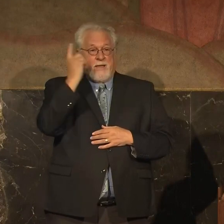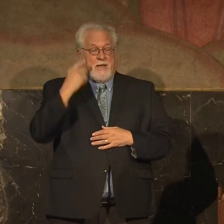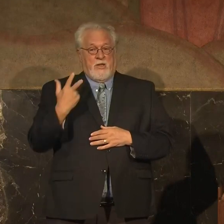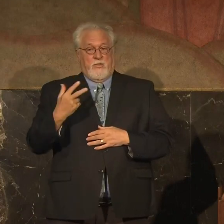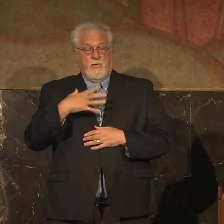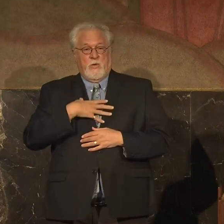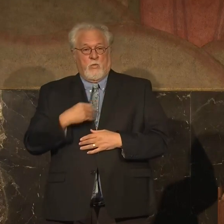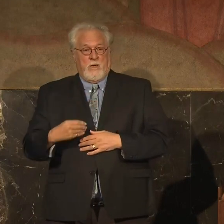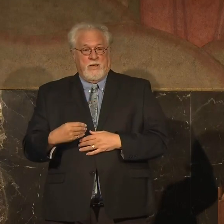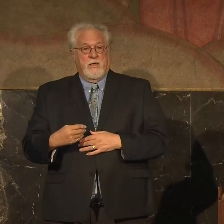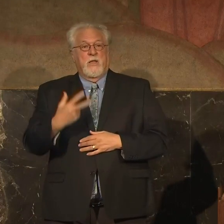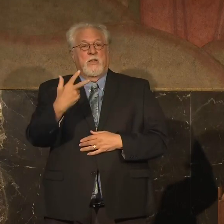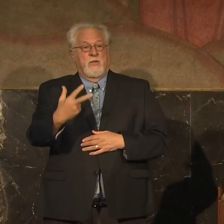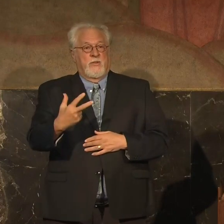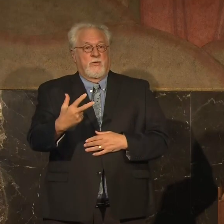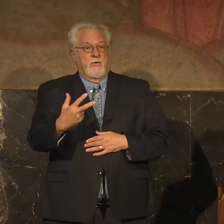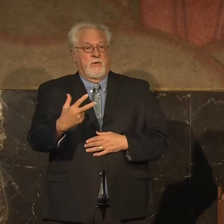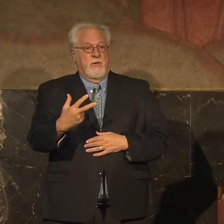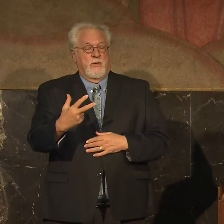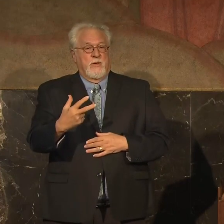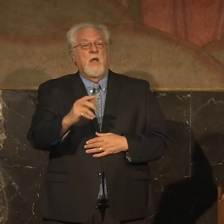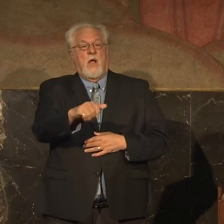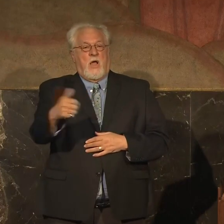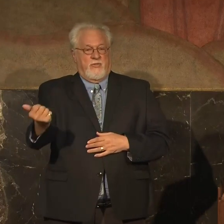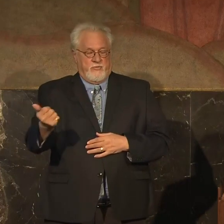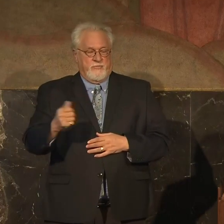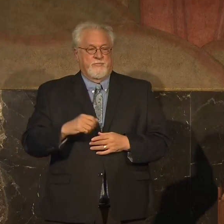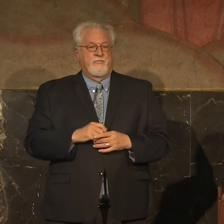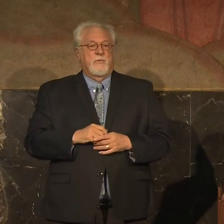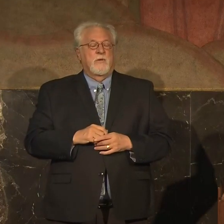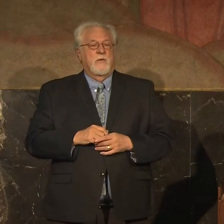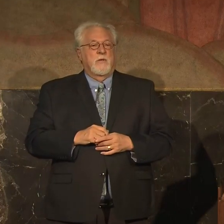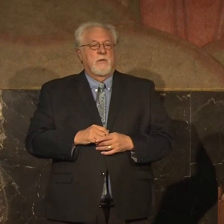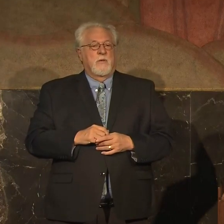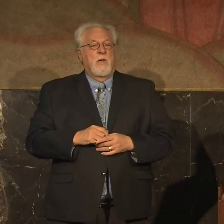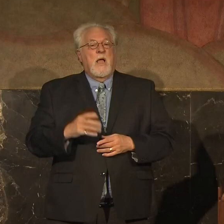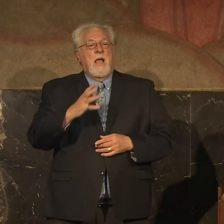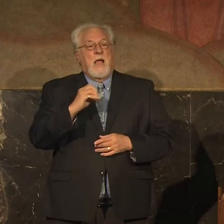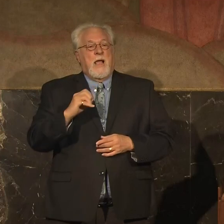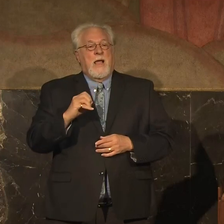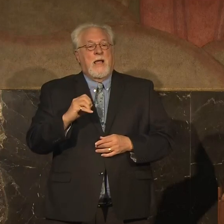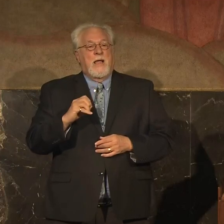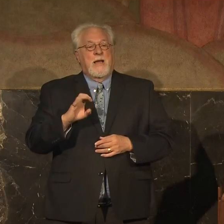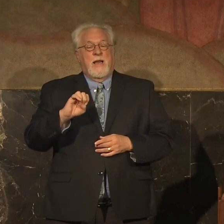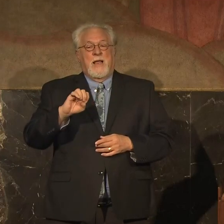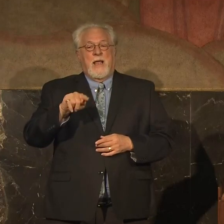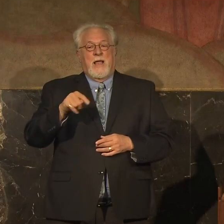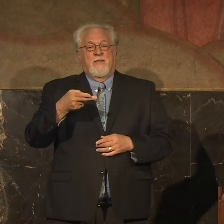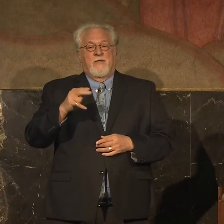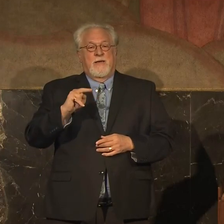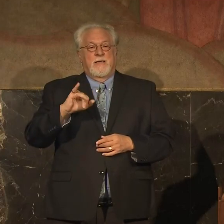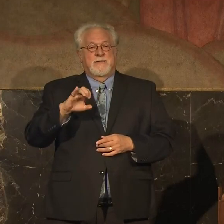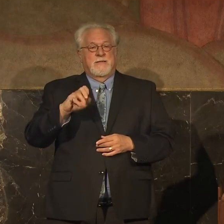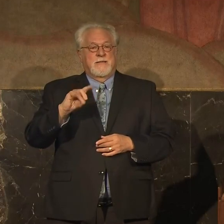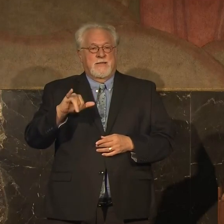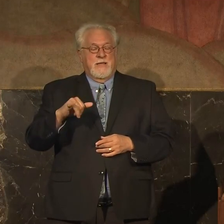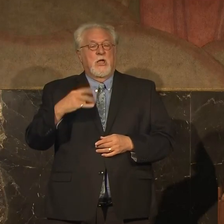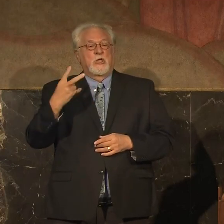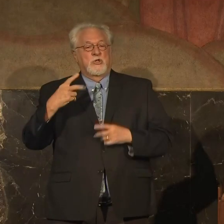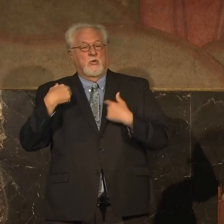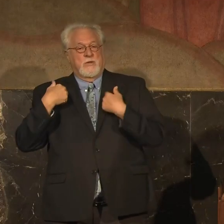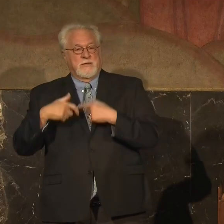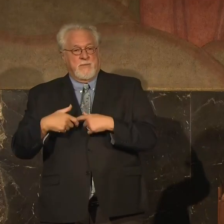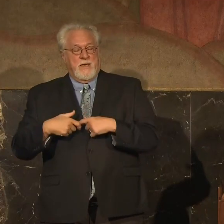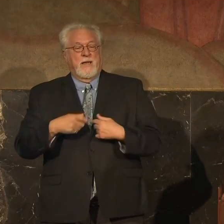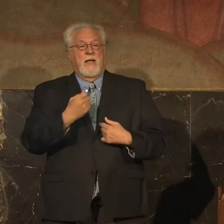3 are white, and 3 fit in the other category. In terms of ethnicity, 2 are Hispanic and 11